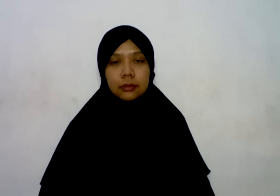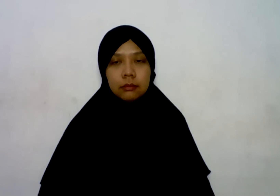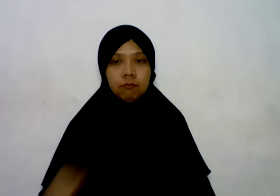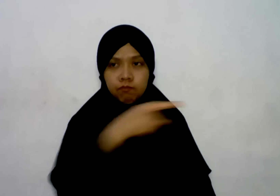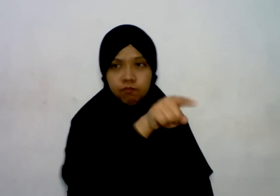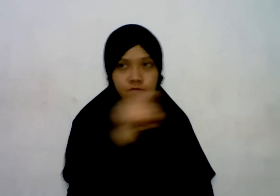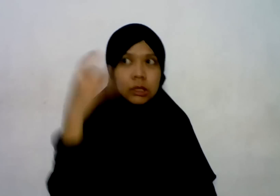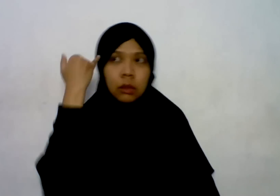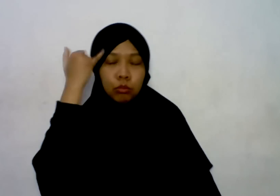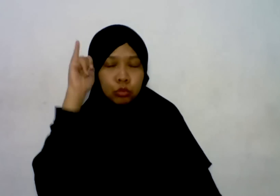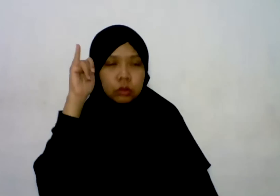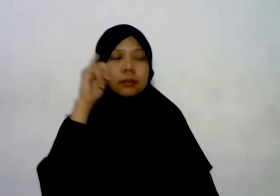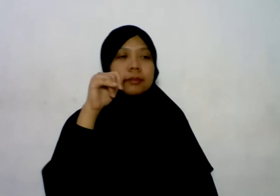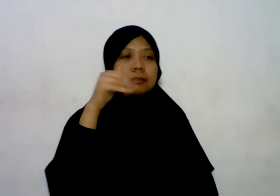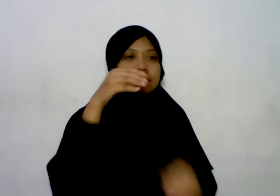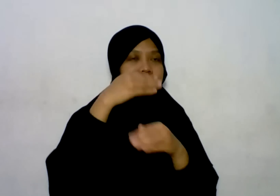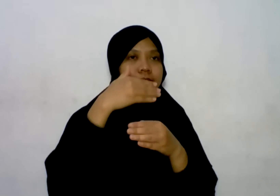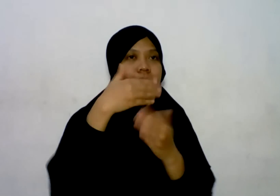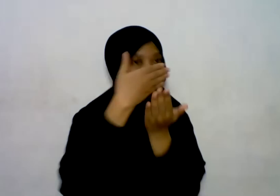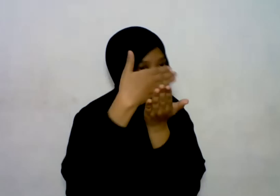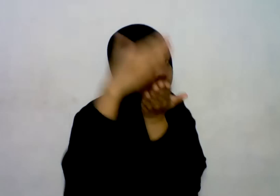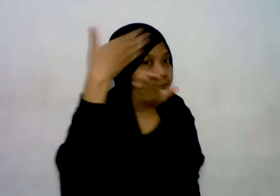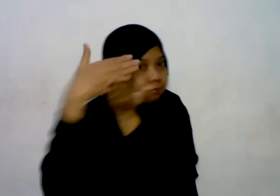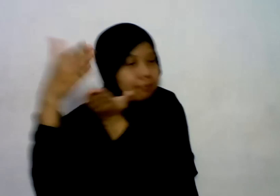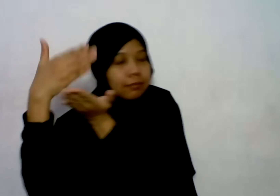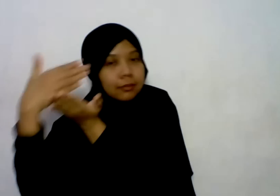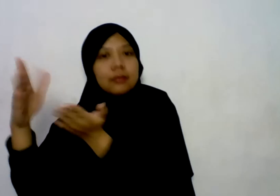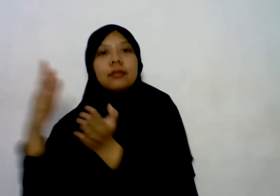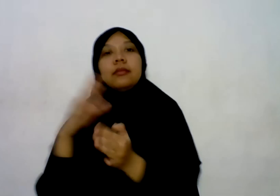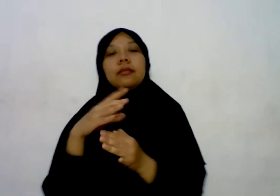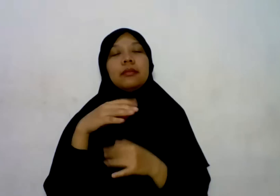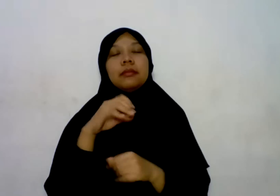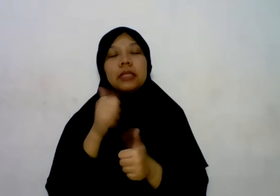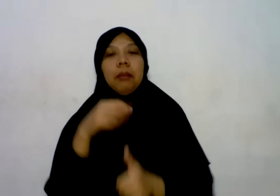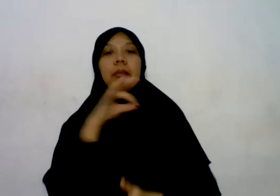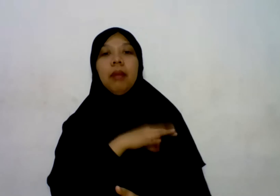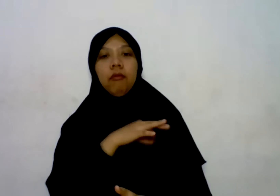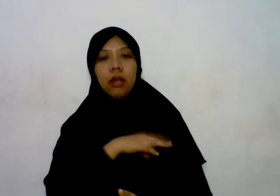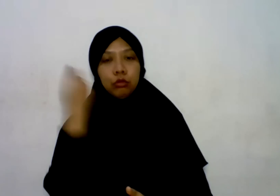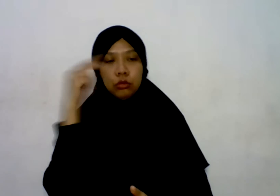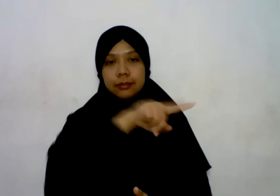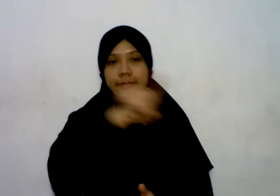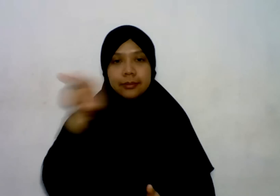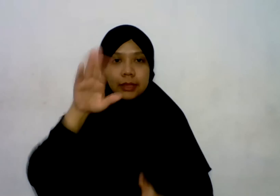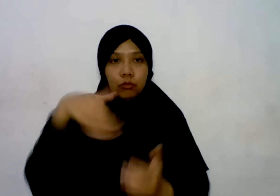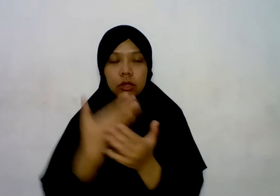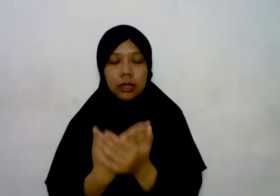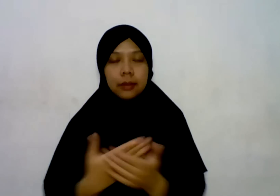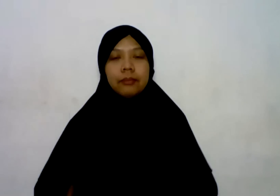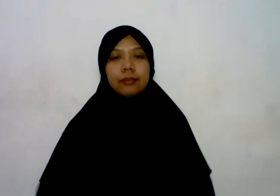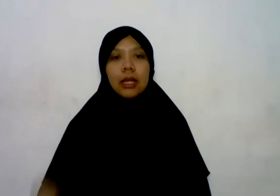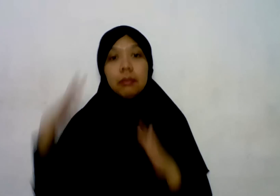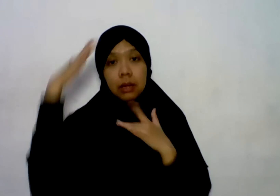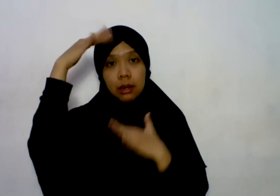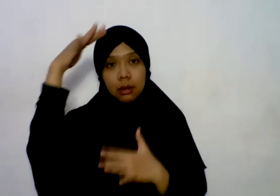your knowledge sharing with us will benefit to us. And I hope,